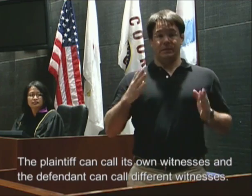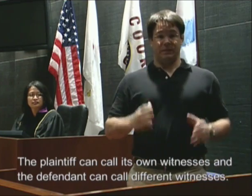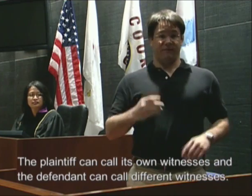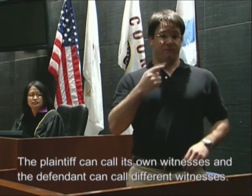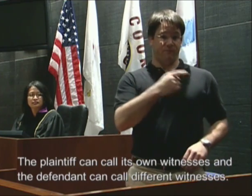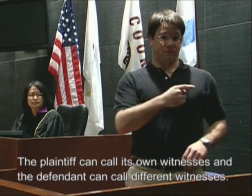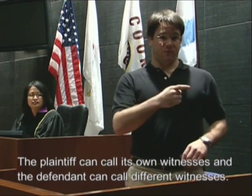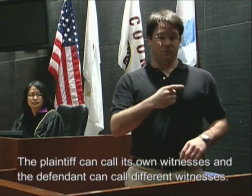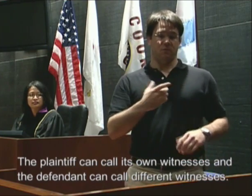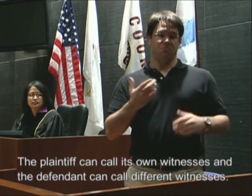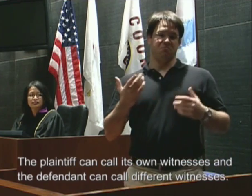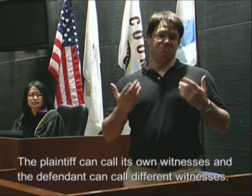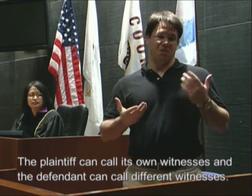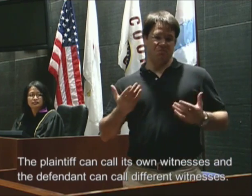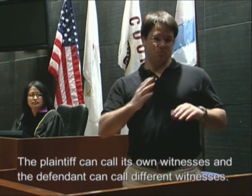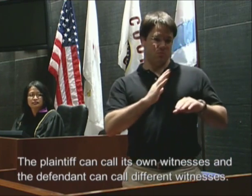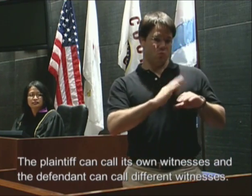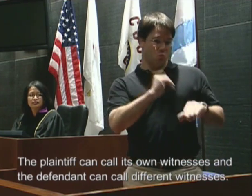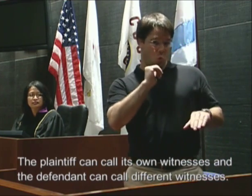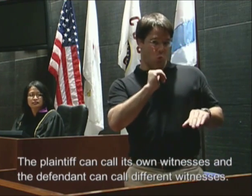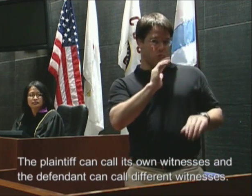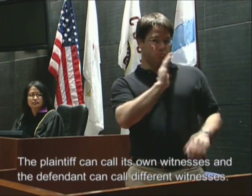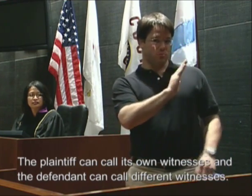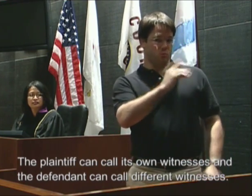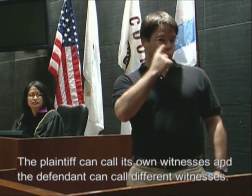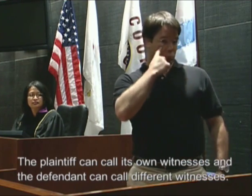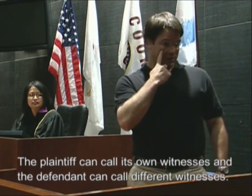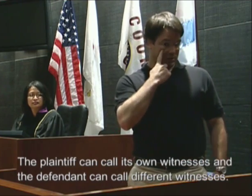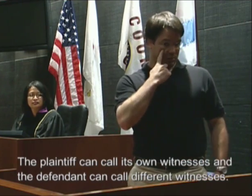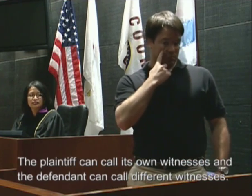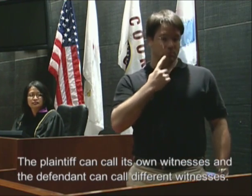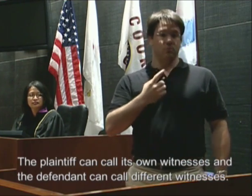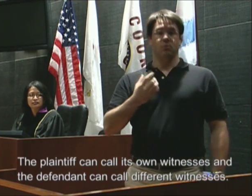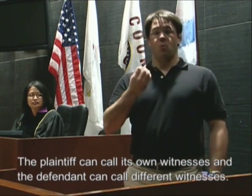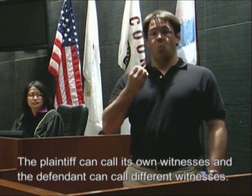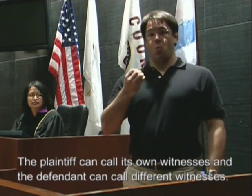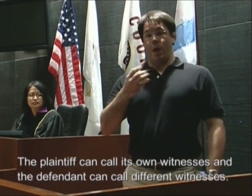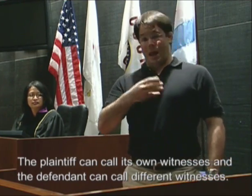The plaintiff can call its own witnesses, and the defendant can call different witnesses.